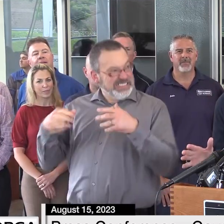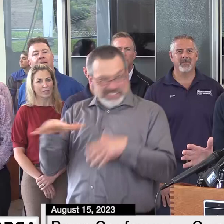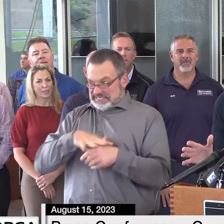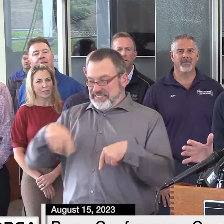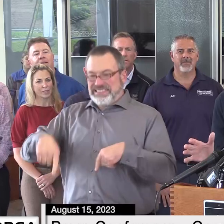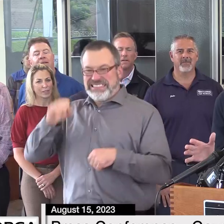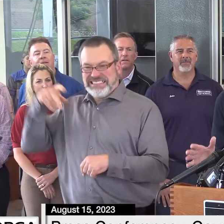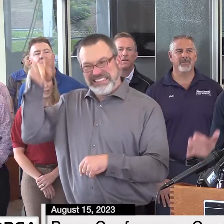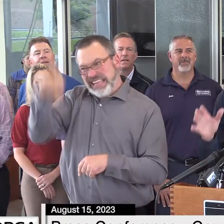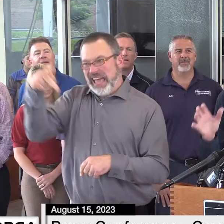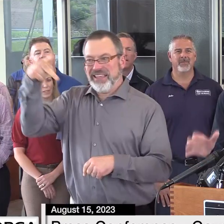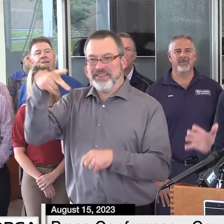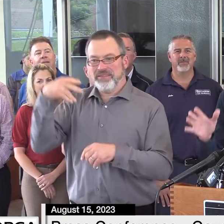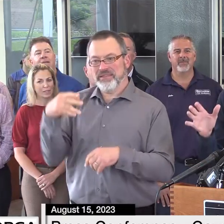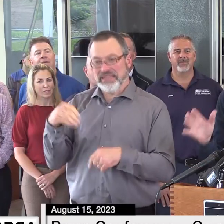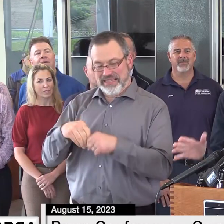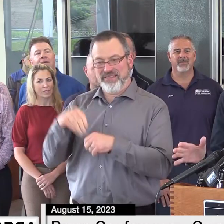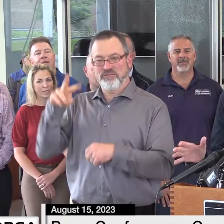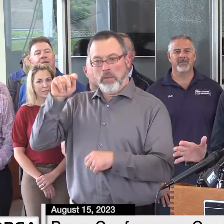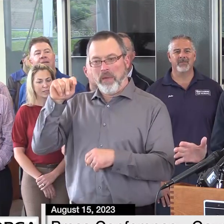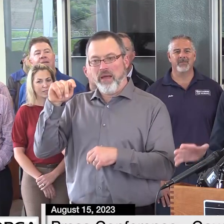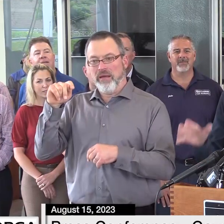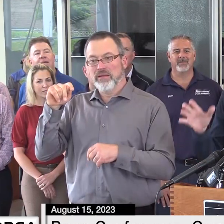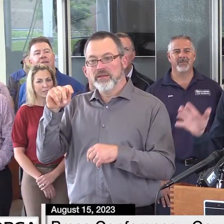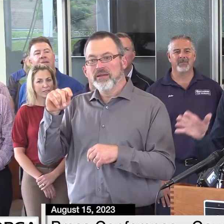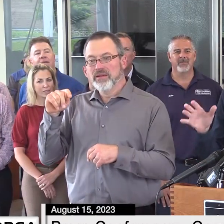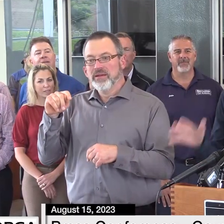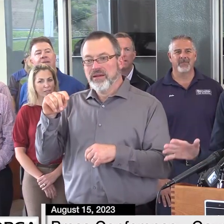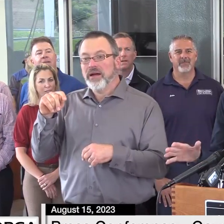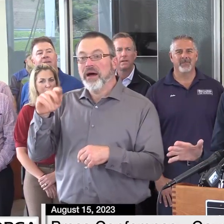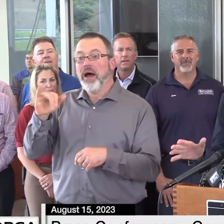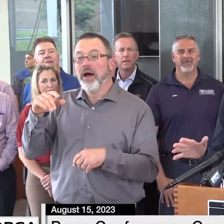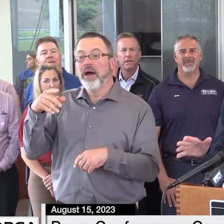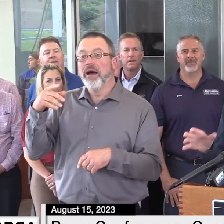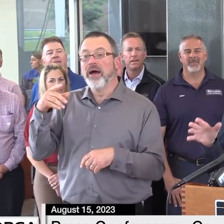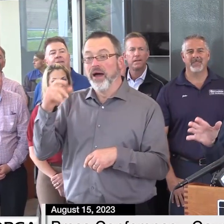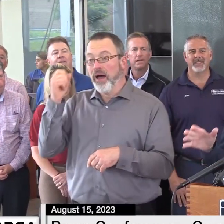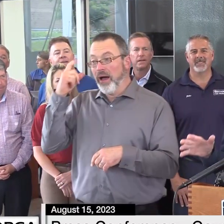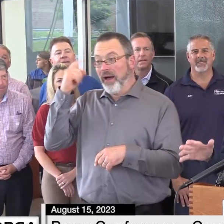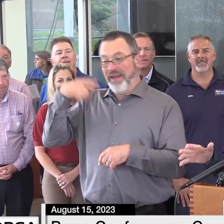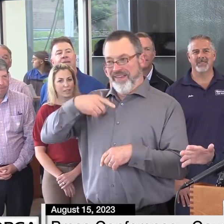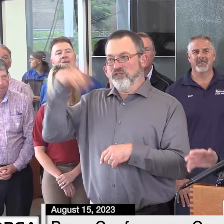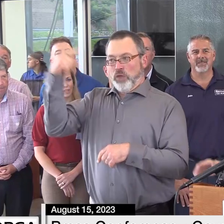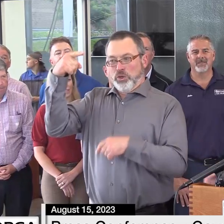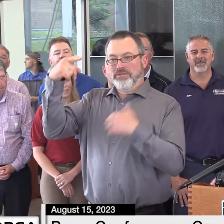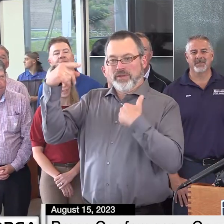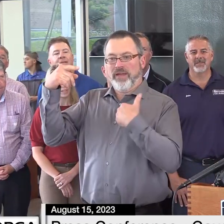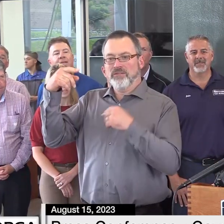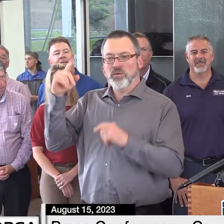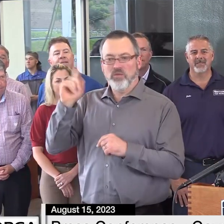only manufacturer that beats Subaru in Vermont is